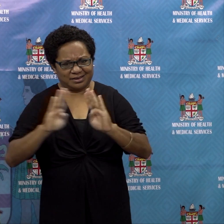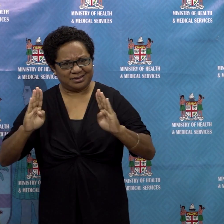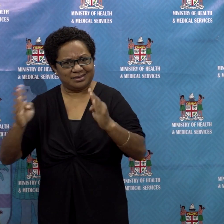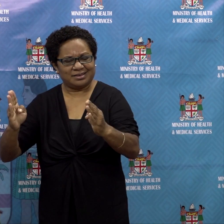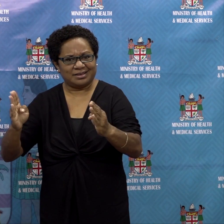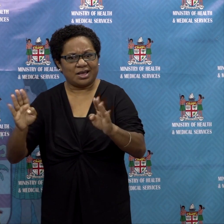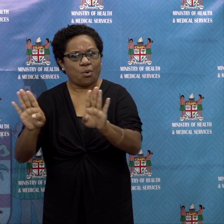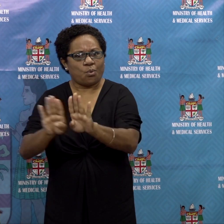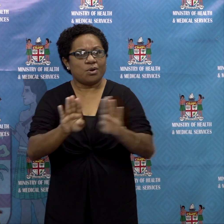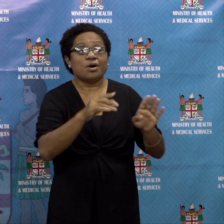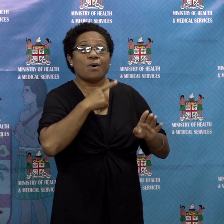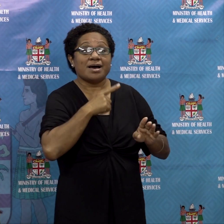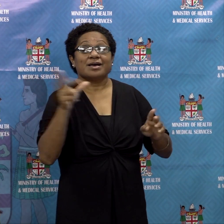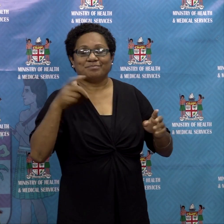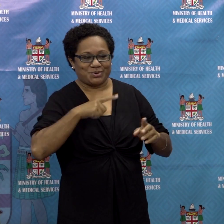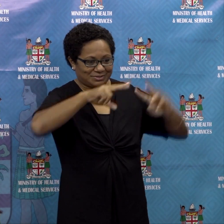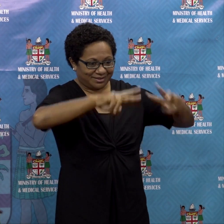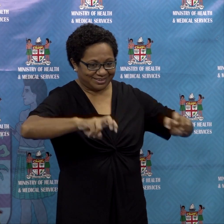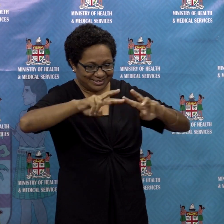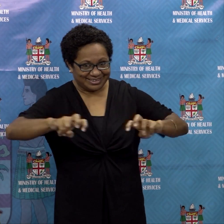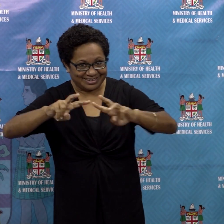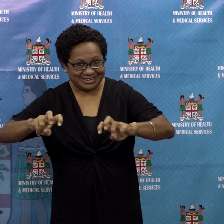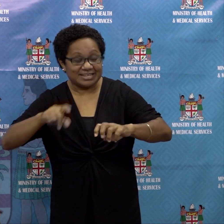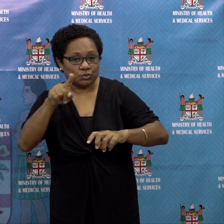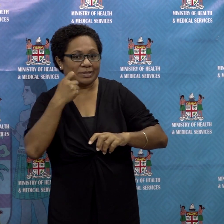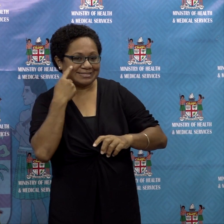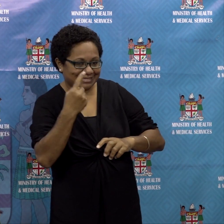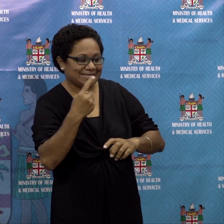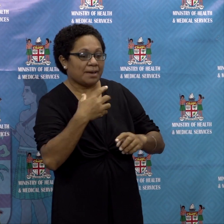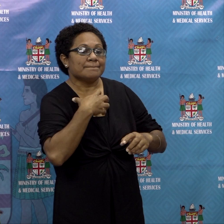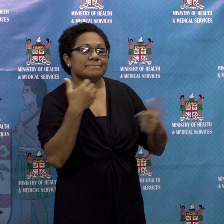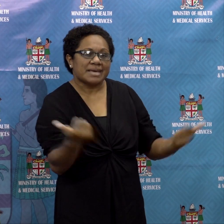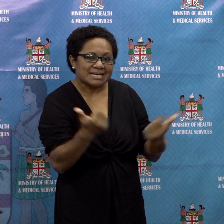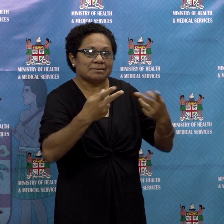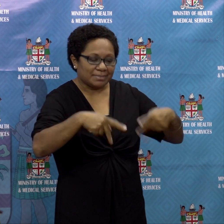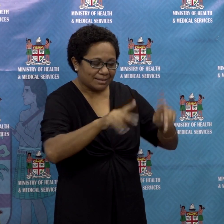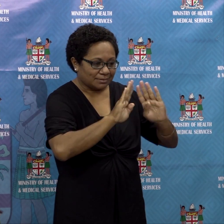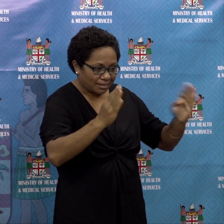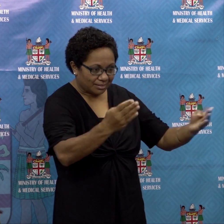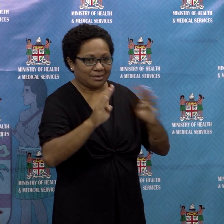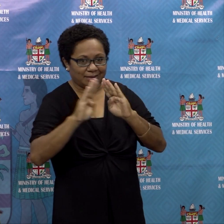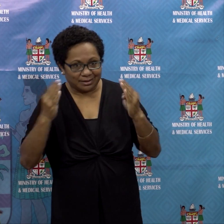of the investigation. And this will become a more common sight as the number of cases begin to escalate.